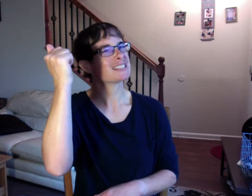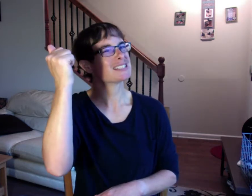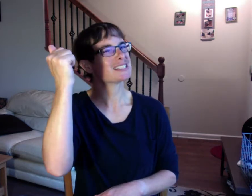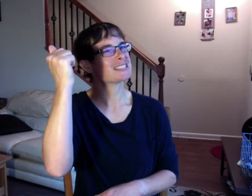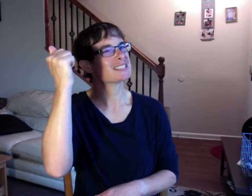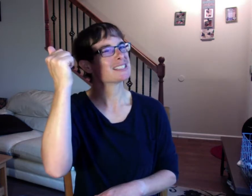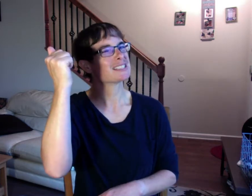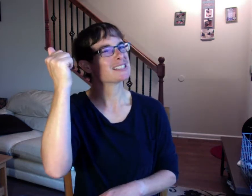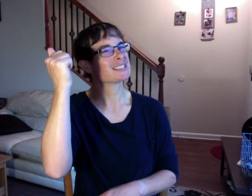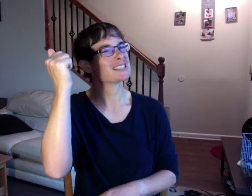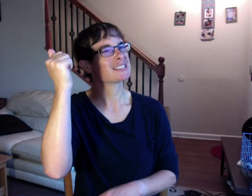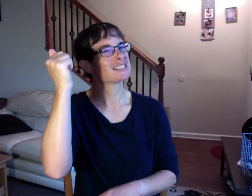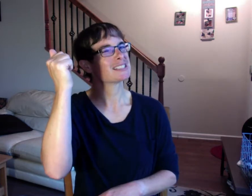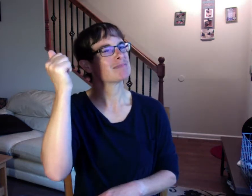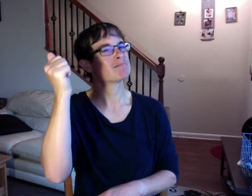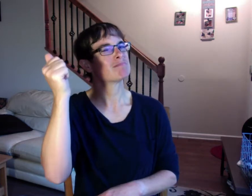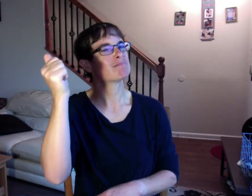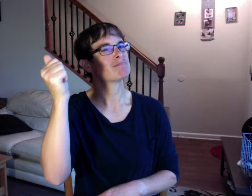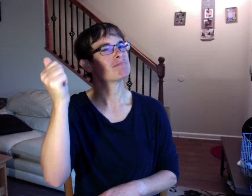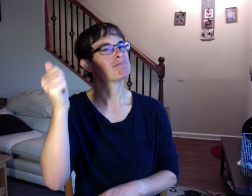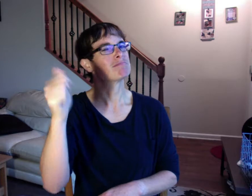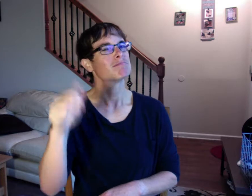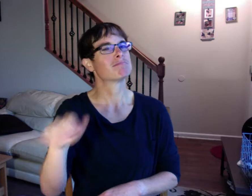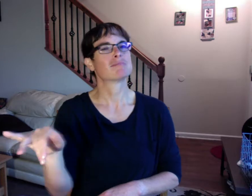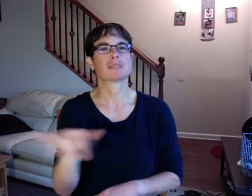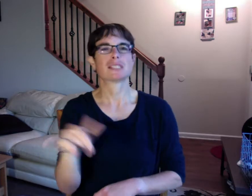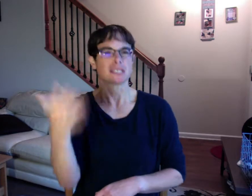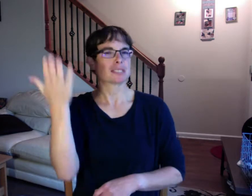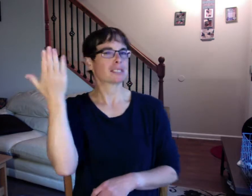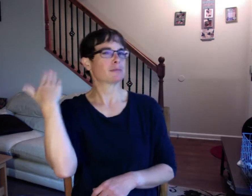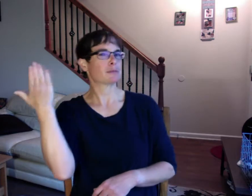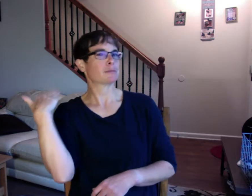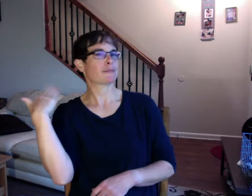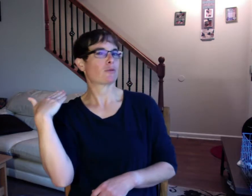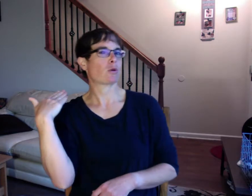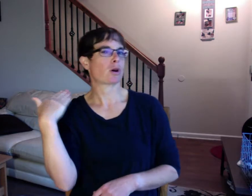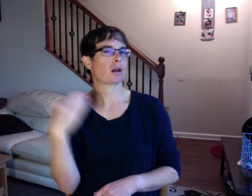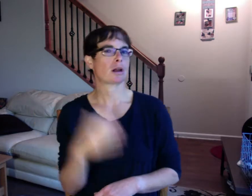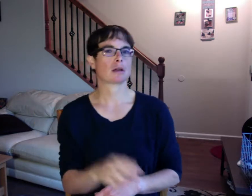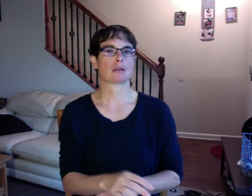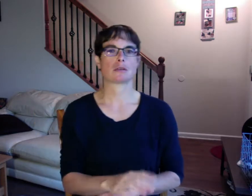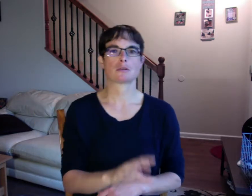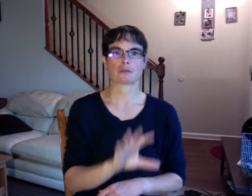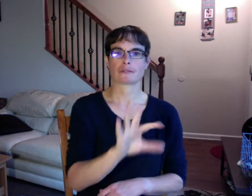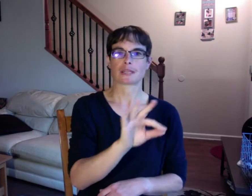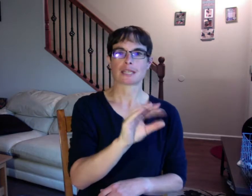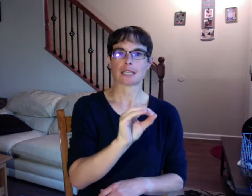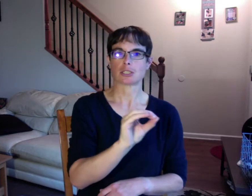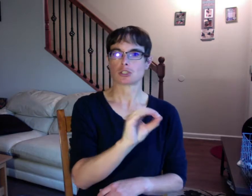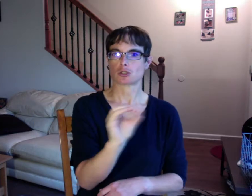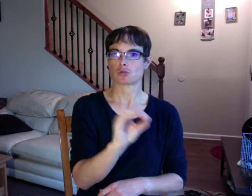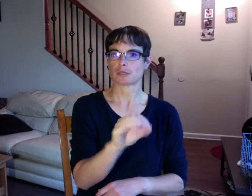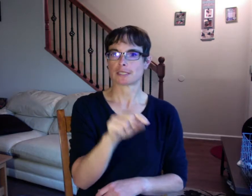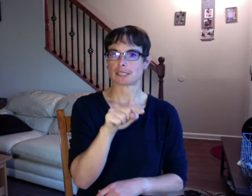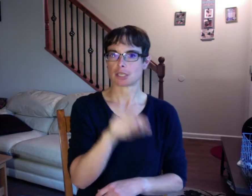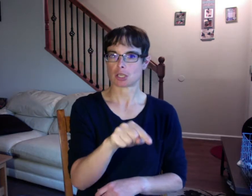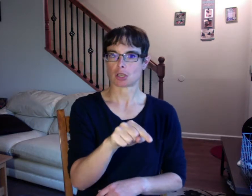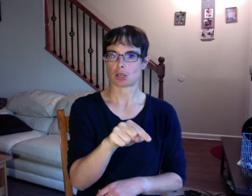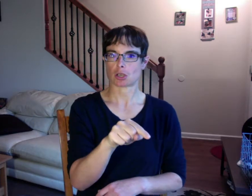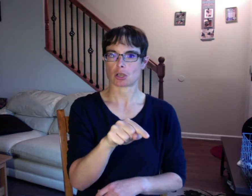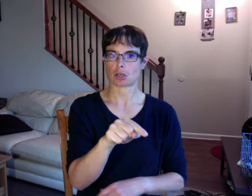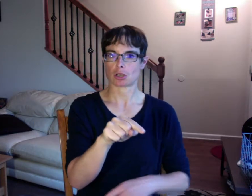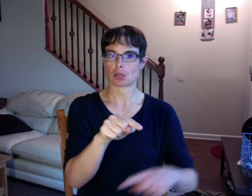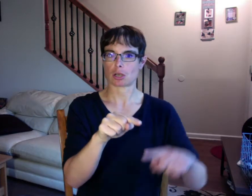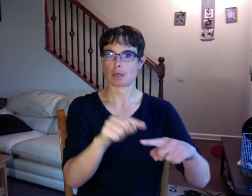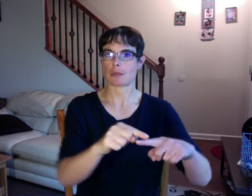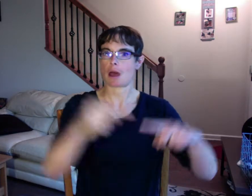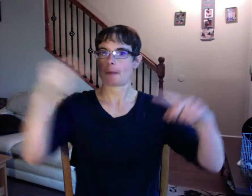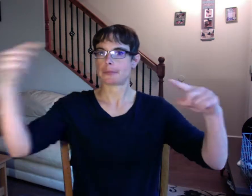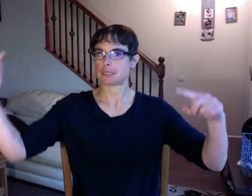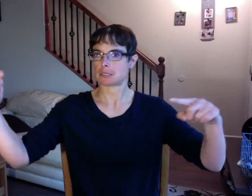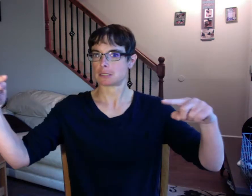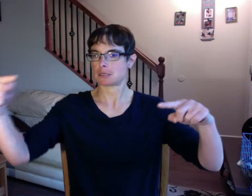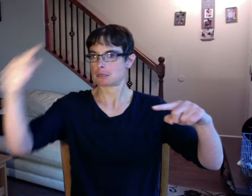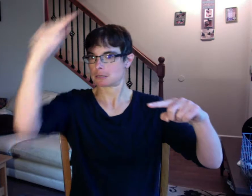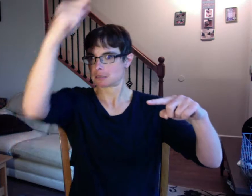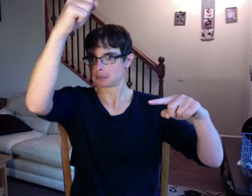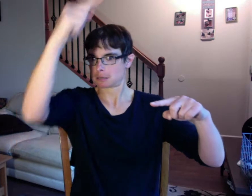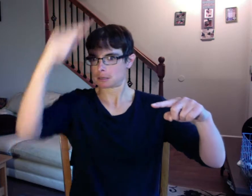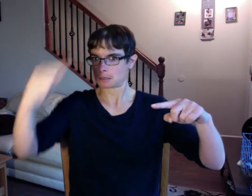what Ivan and David said was a 90-degree angle, like the left top side. Then opposite of that is 8